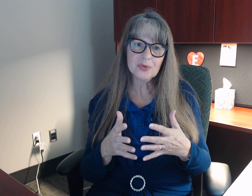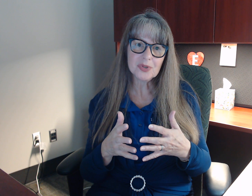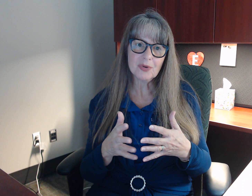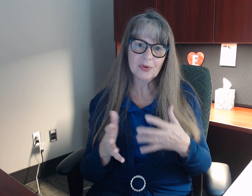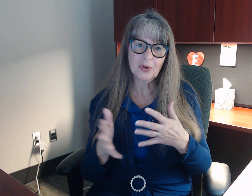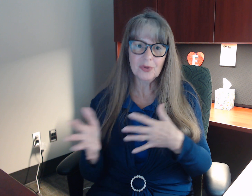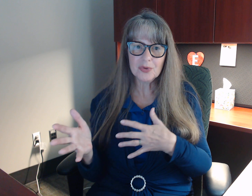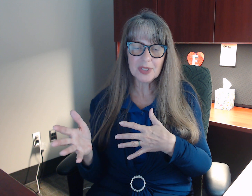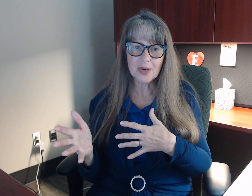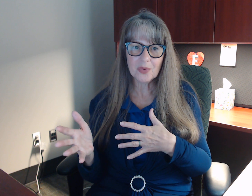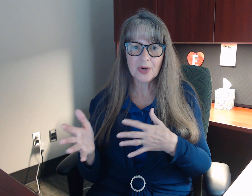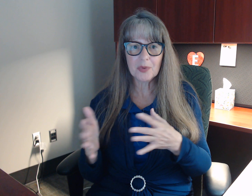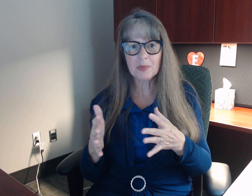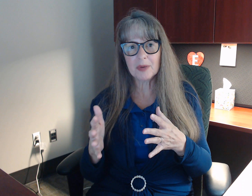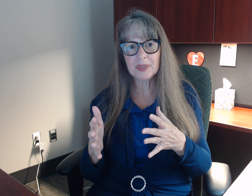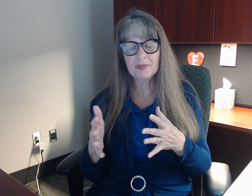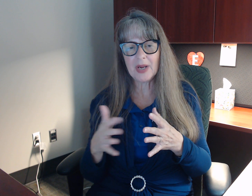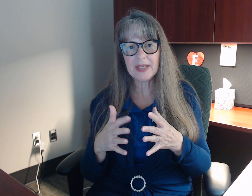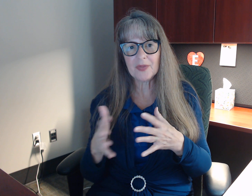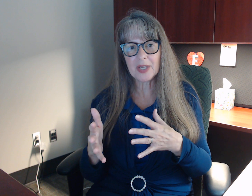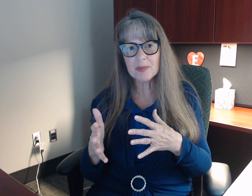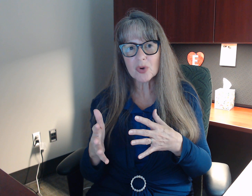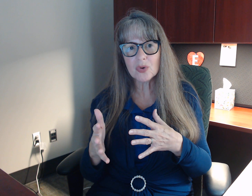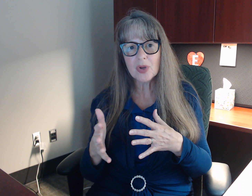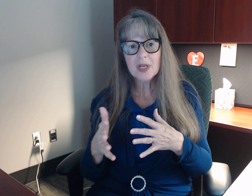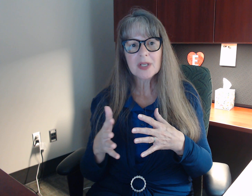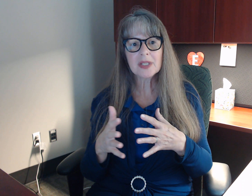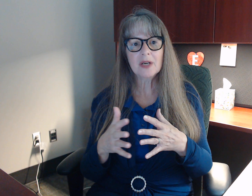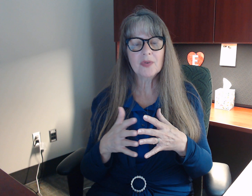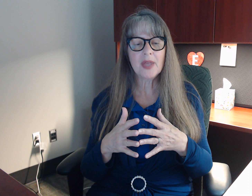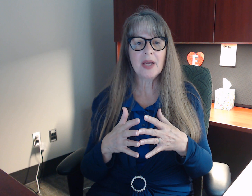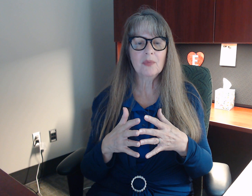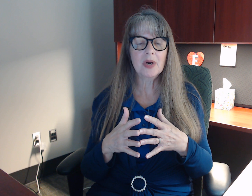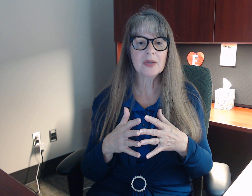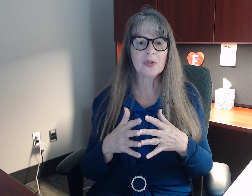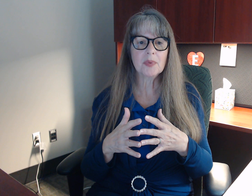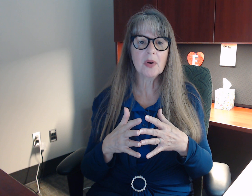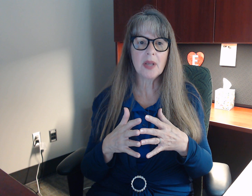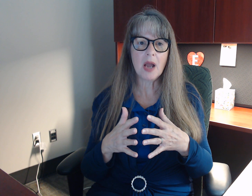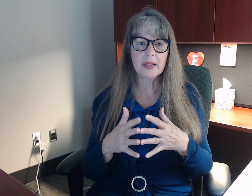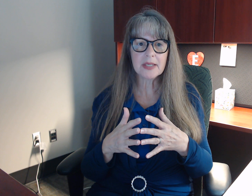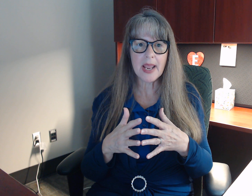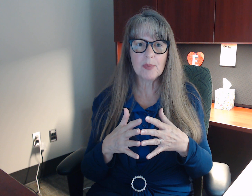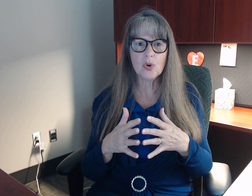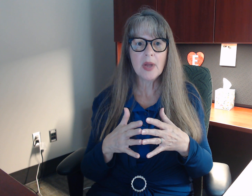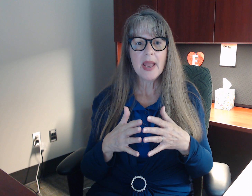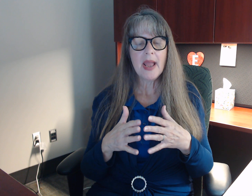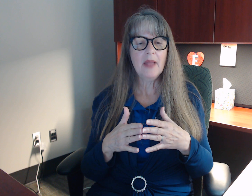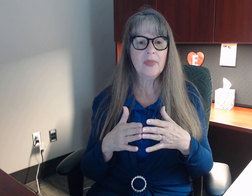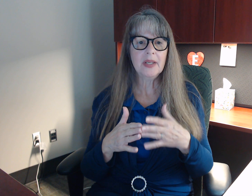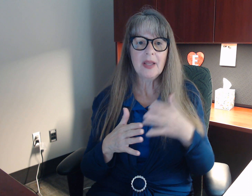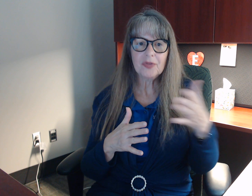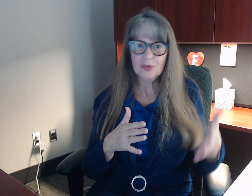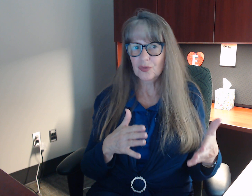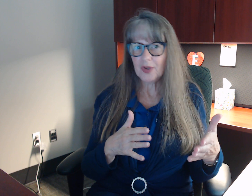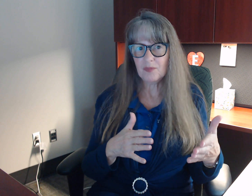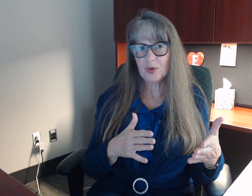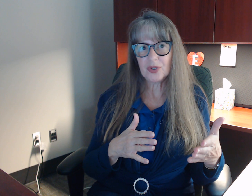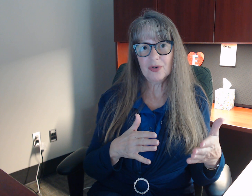or using that word, I would probably find out the chemical sign for that was on the periodic table, and then let your deaf person know